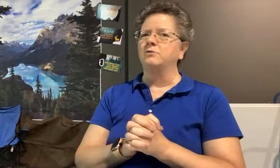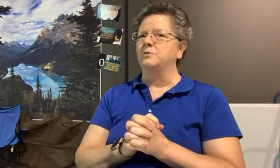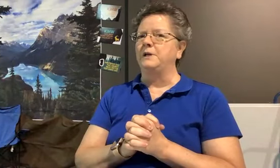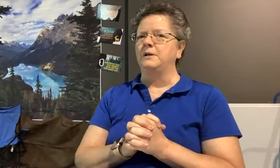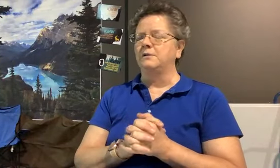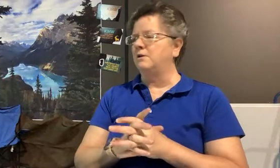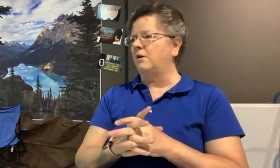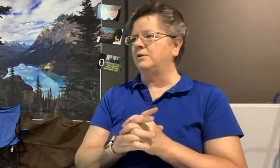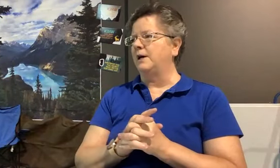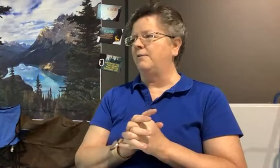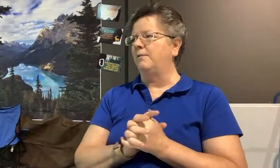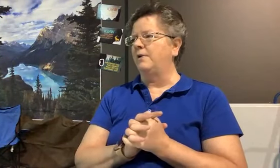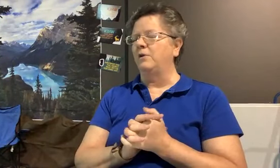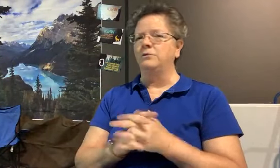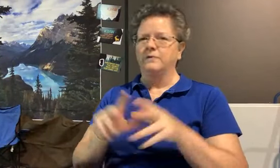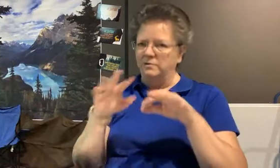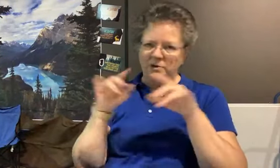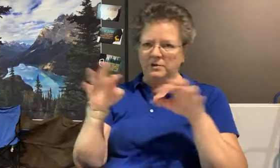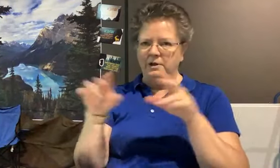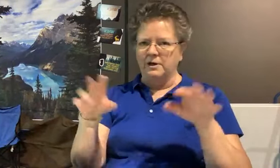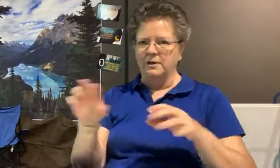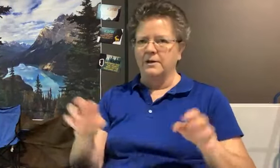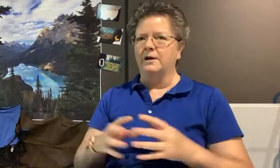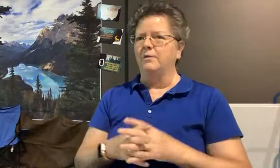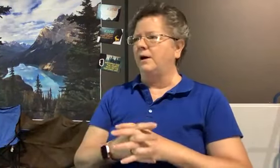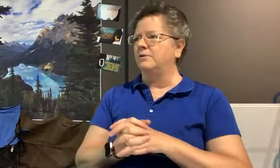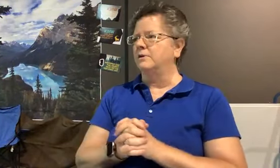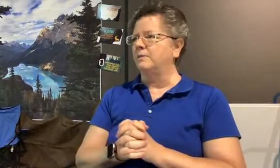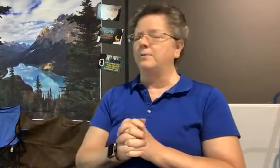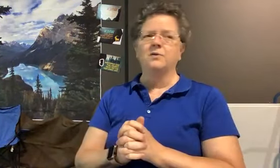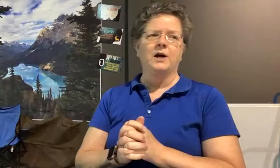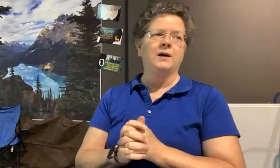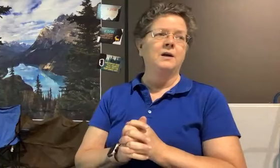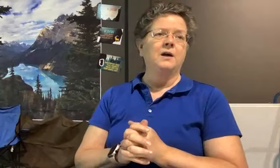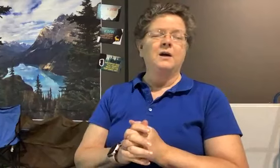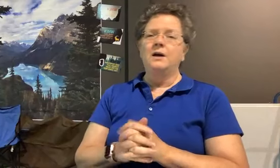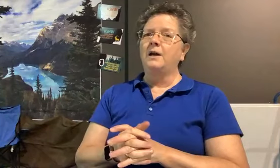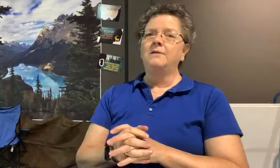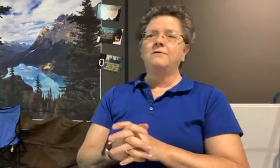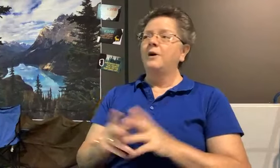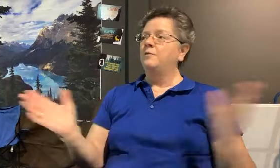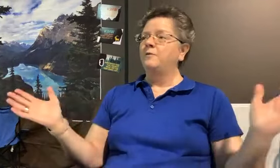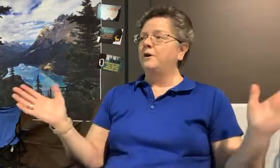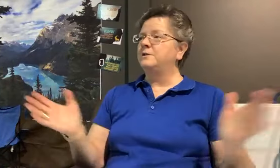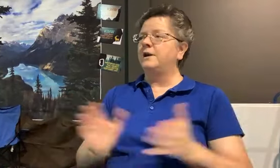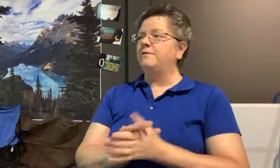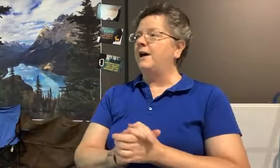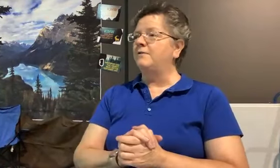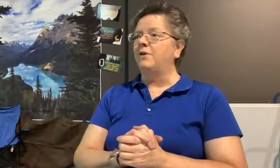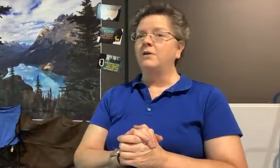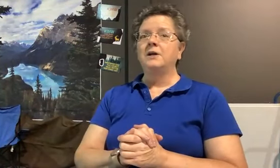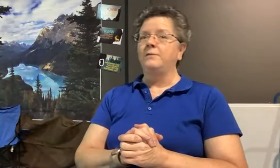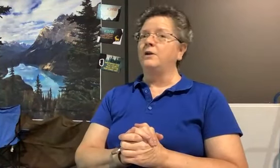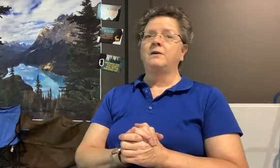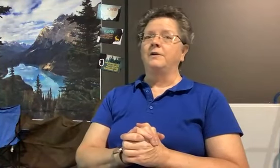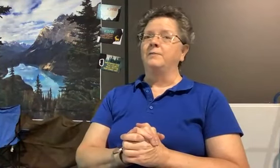social media all the time, my little devotions that I write or something about God. And friends that I've had for a long time, they'll unfriend me.